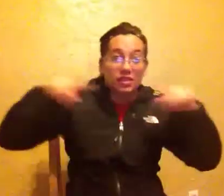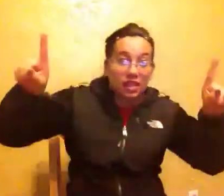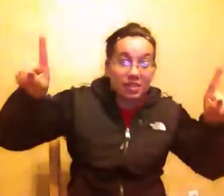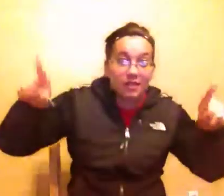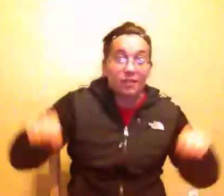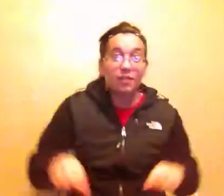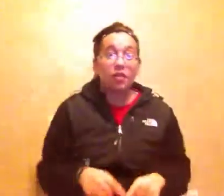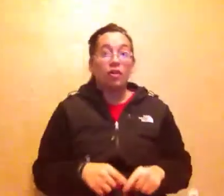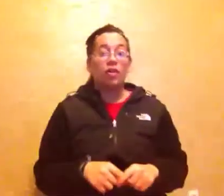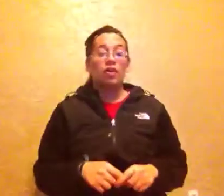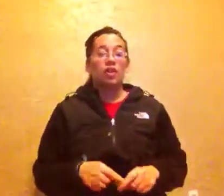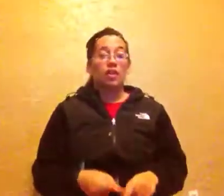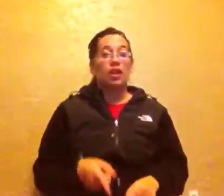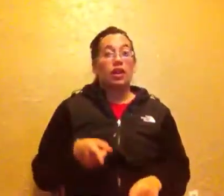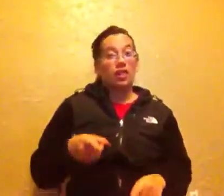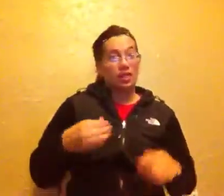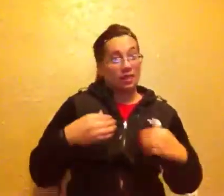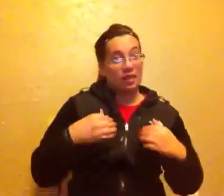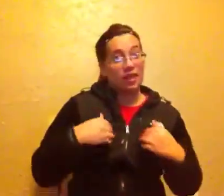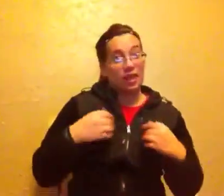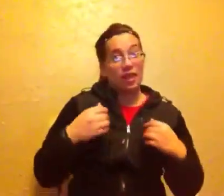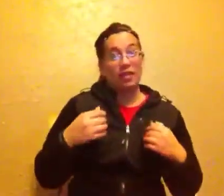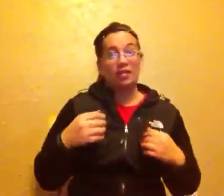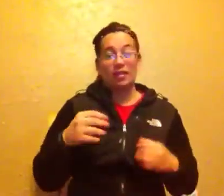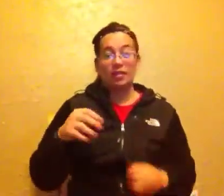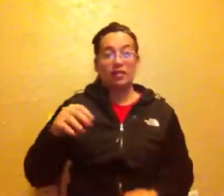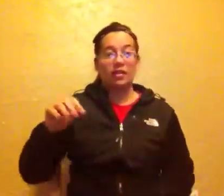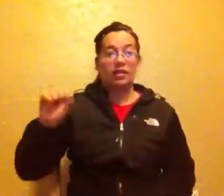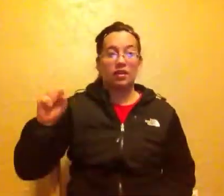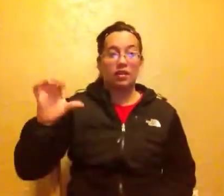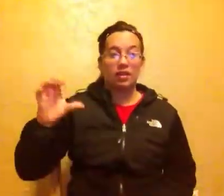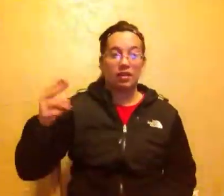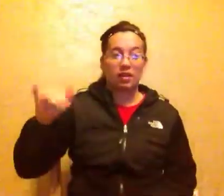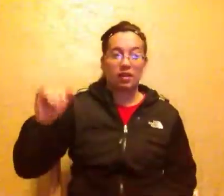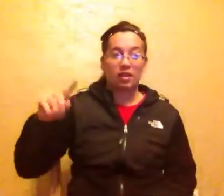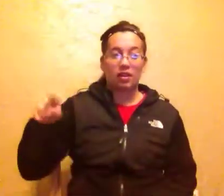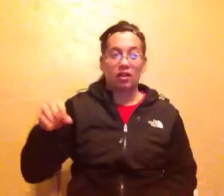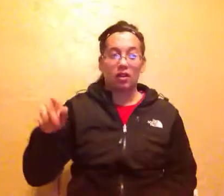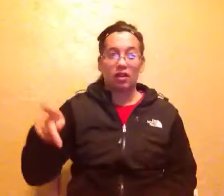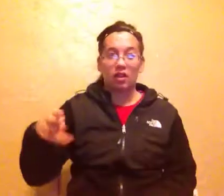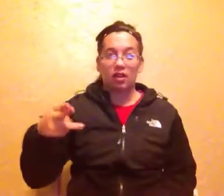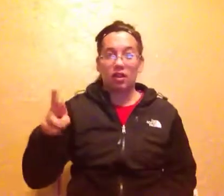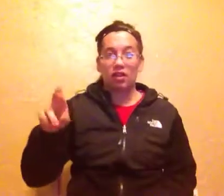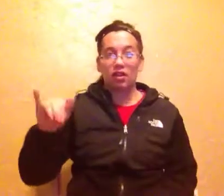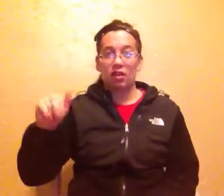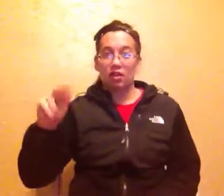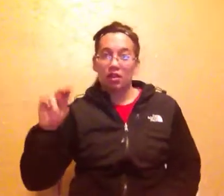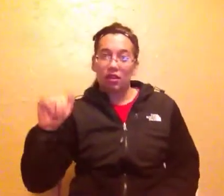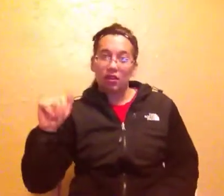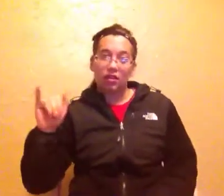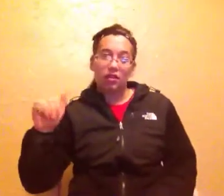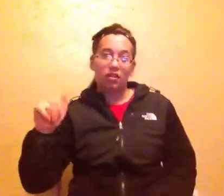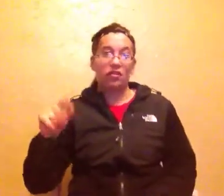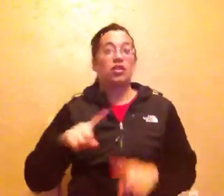be successful in particular ways and areas despite having what can be very distressing and